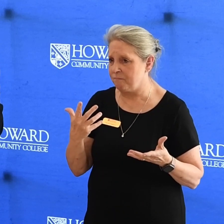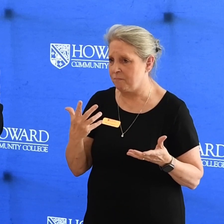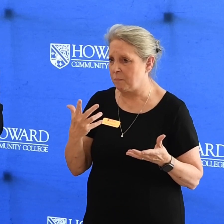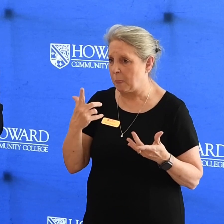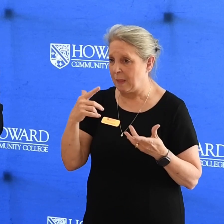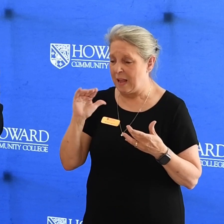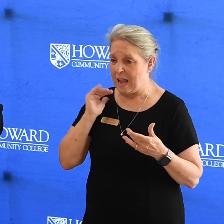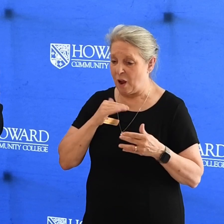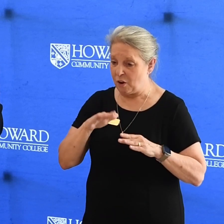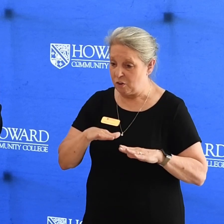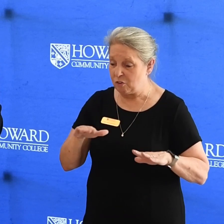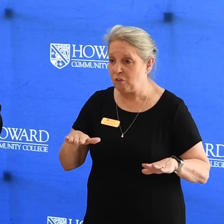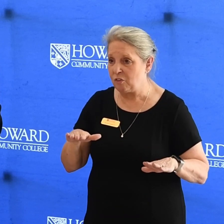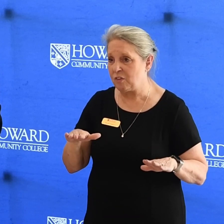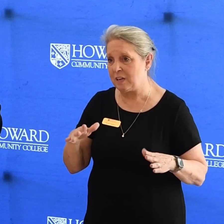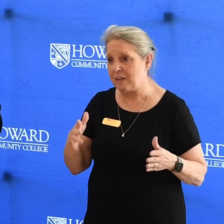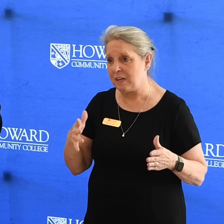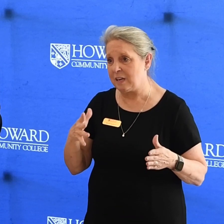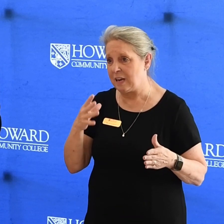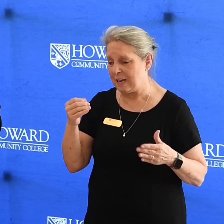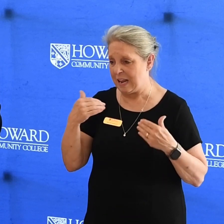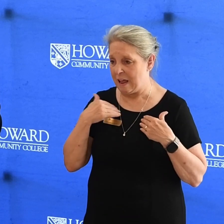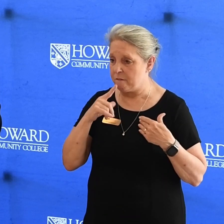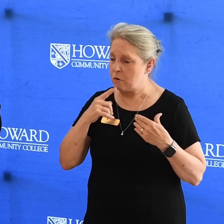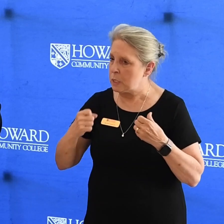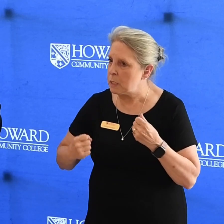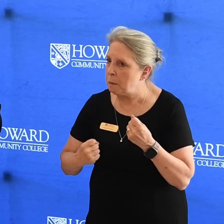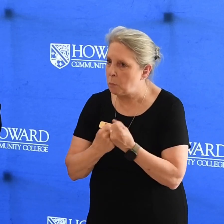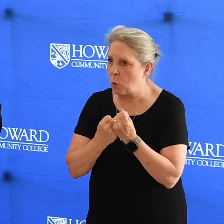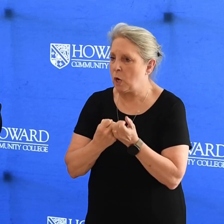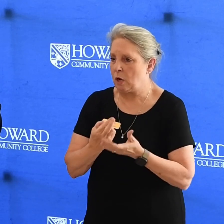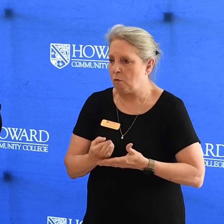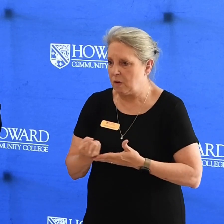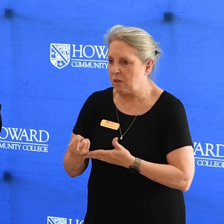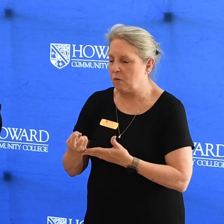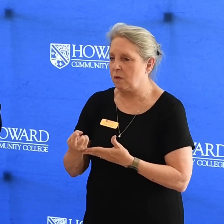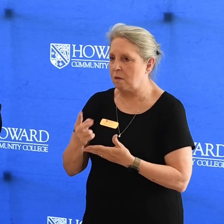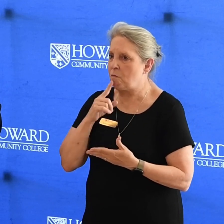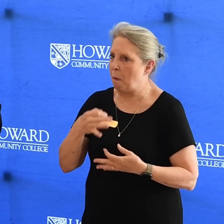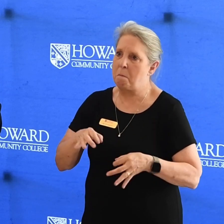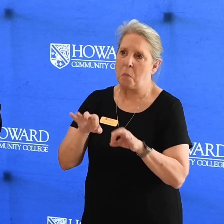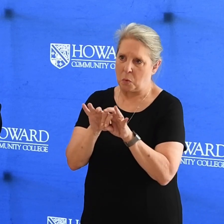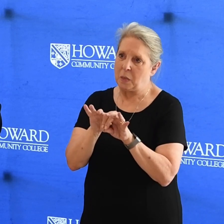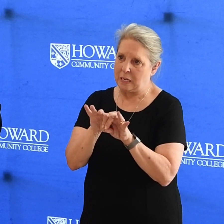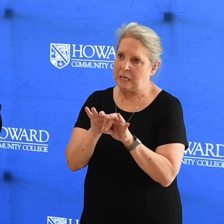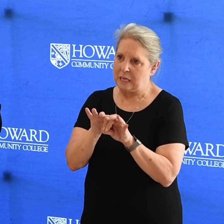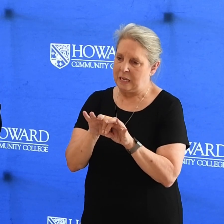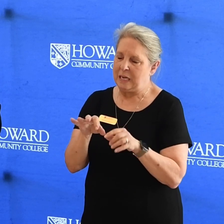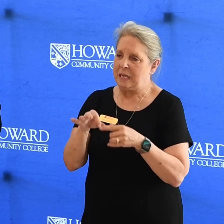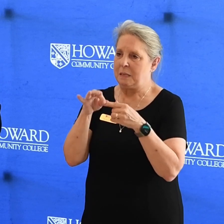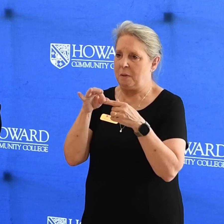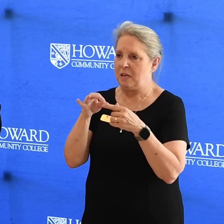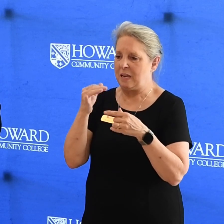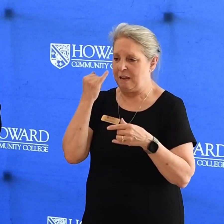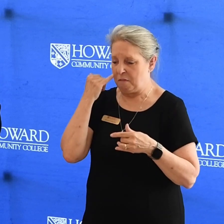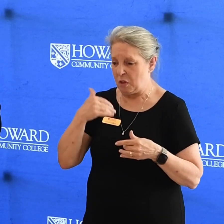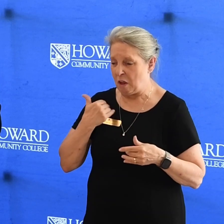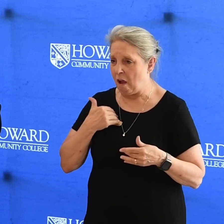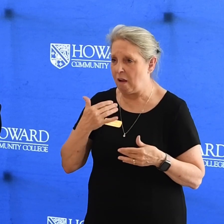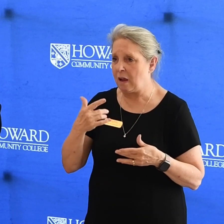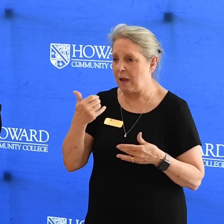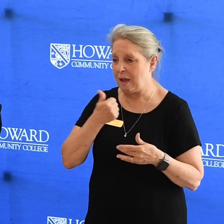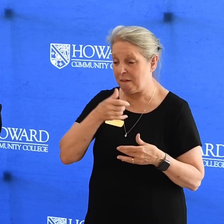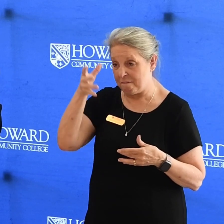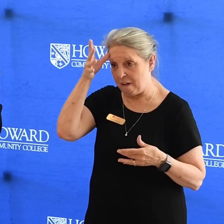When it comes to our children, this and having support and resources for our children are incredibly important, especially at a young age. As a